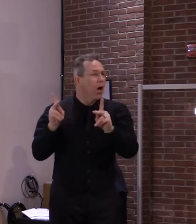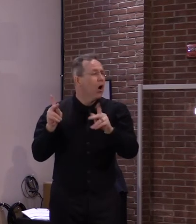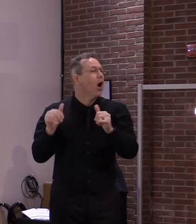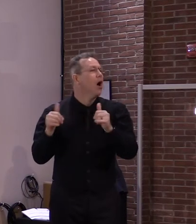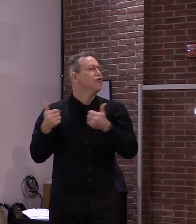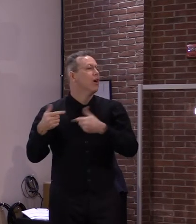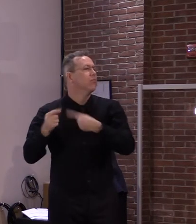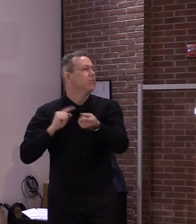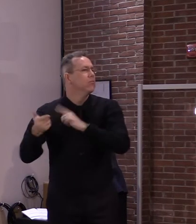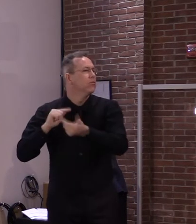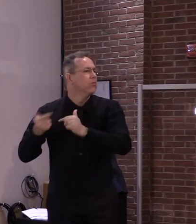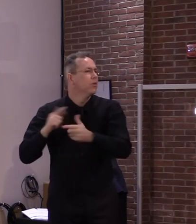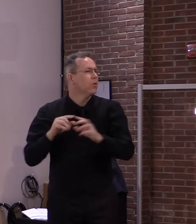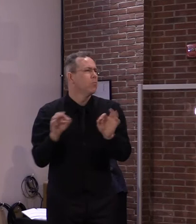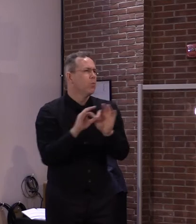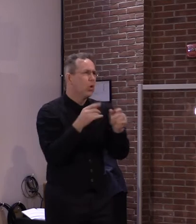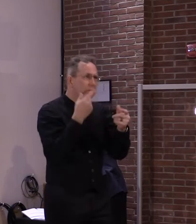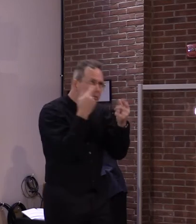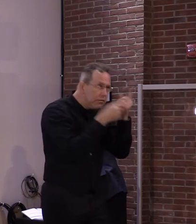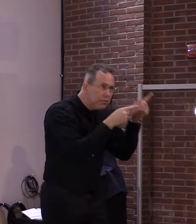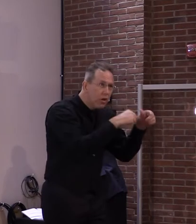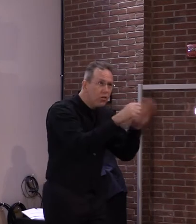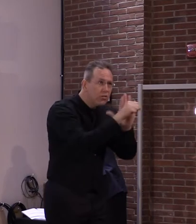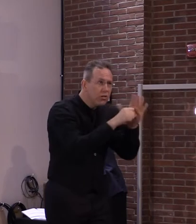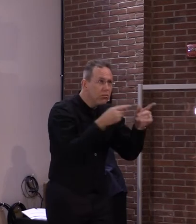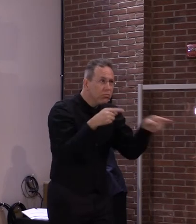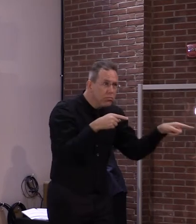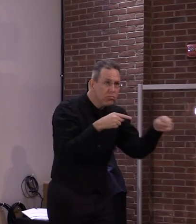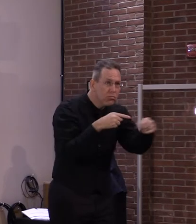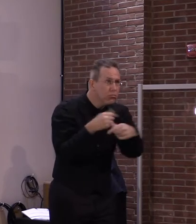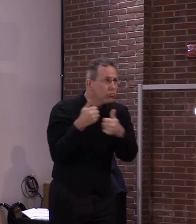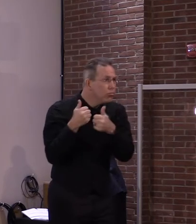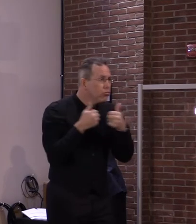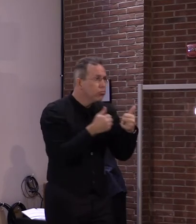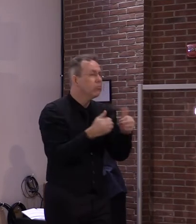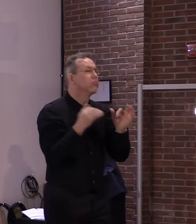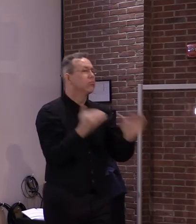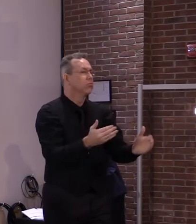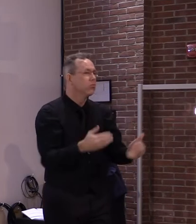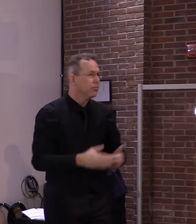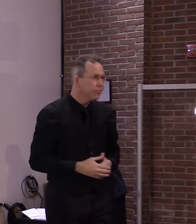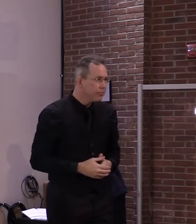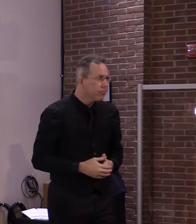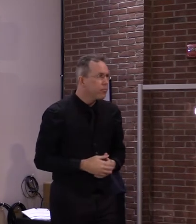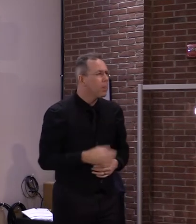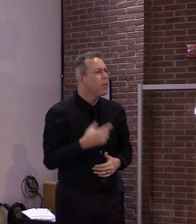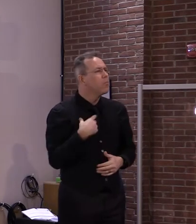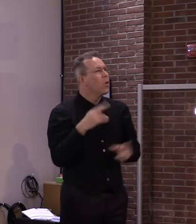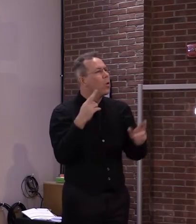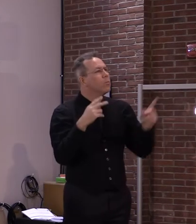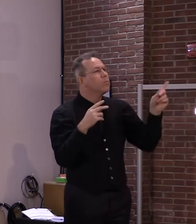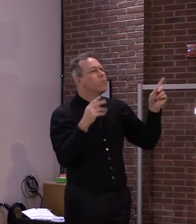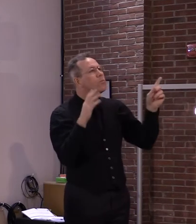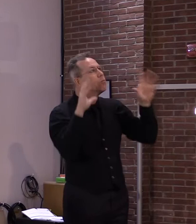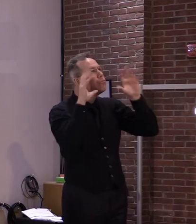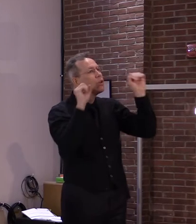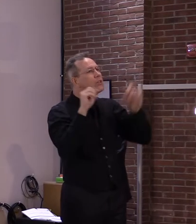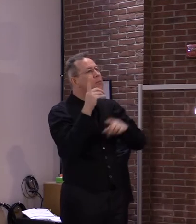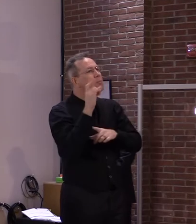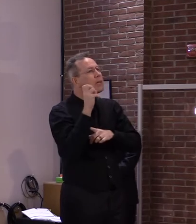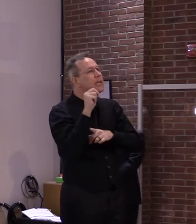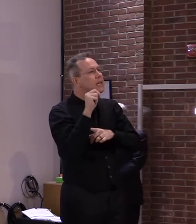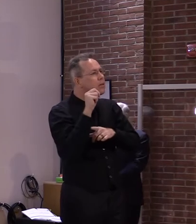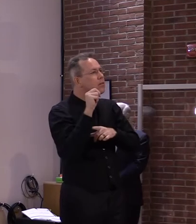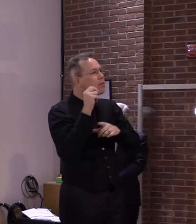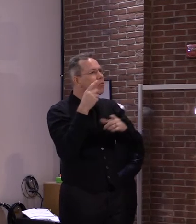so we're all kind of hoping that part of the new theme and the new administration seems to be developing more national